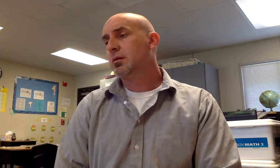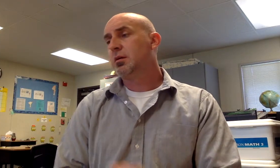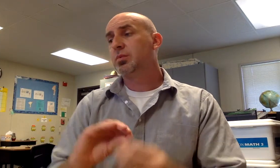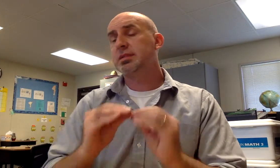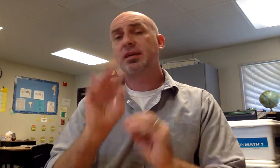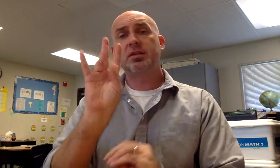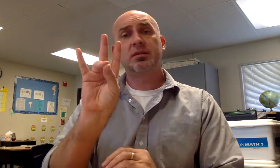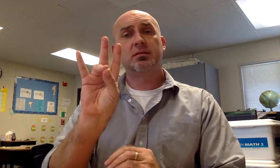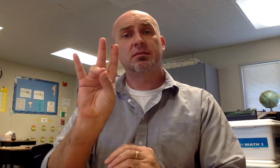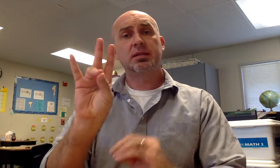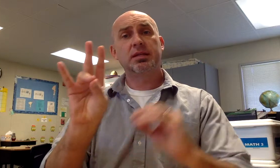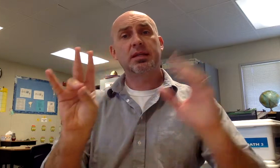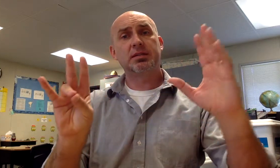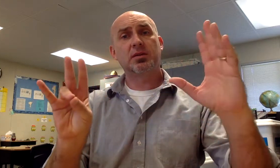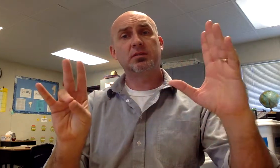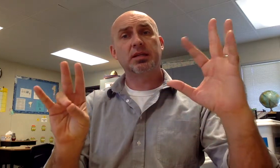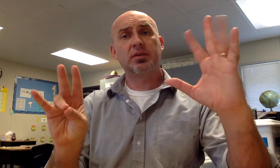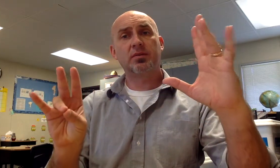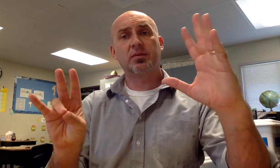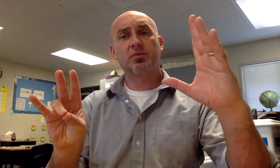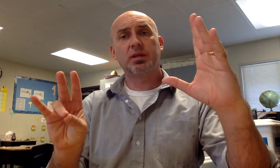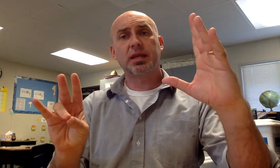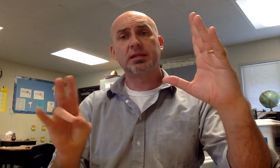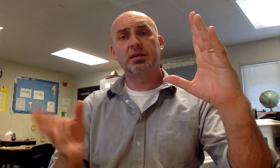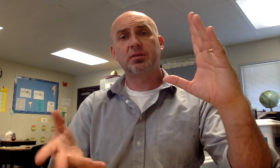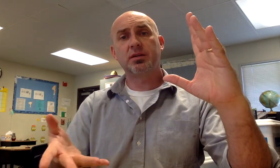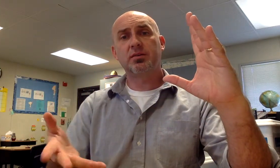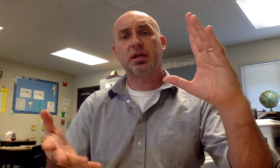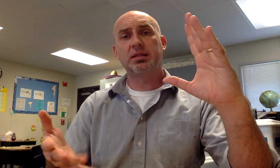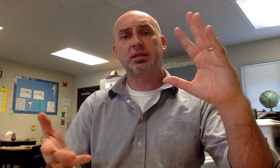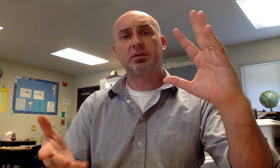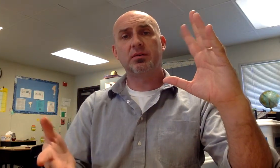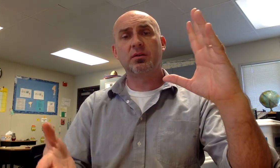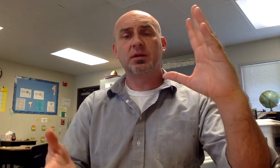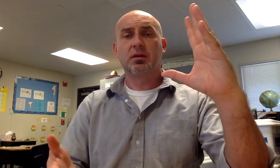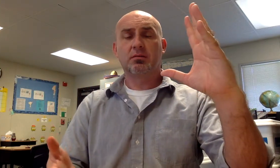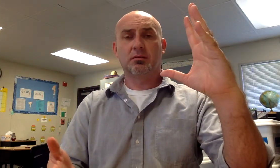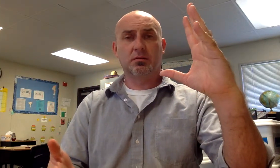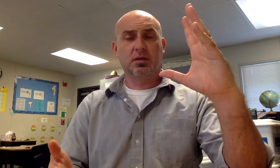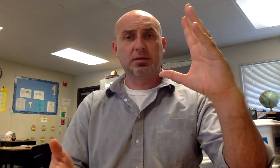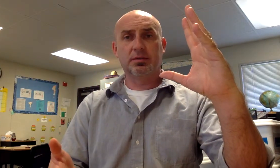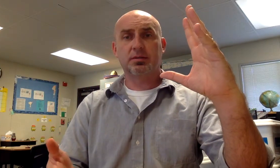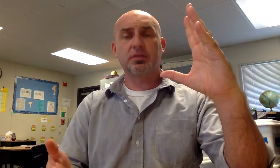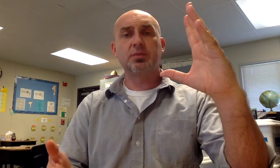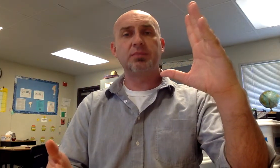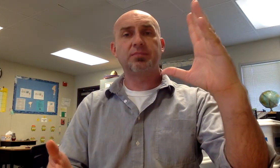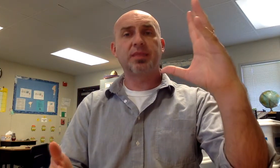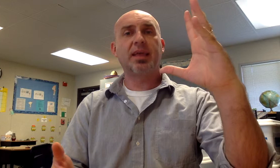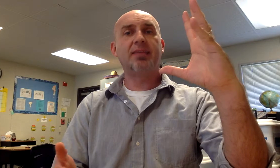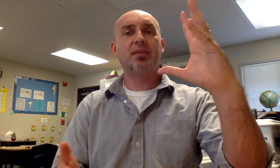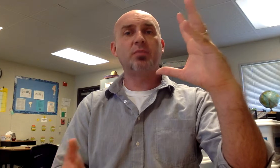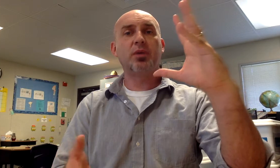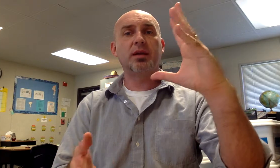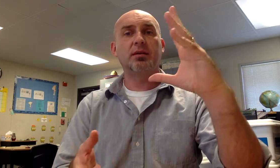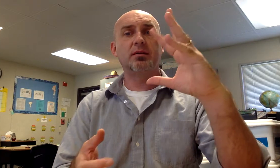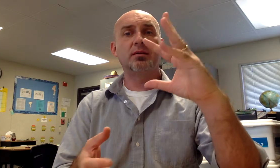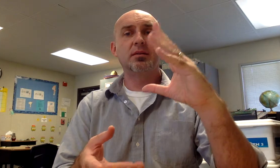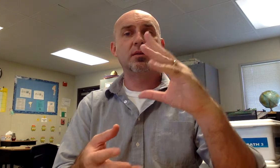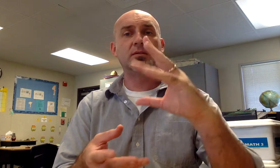Number 7, again, is all together. You have one hand here, the other hand here. Excuse me. And they bring it all